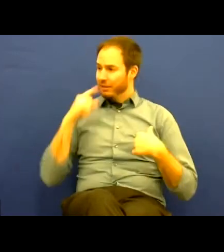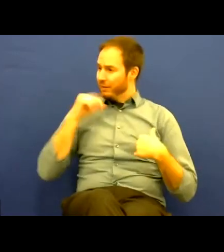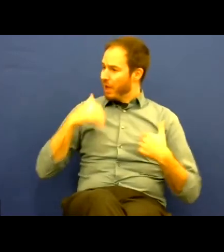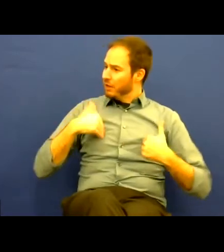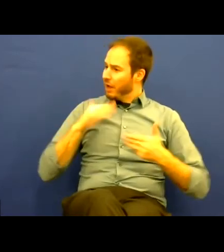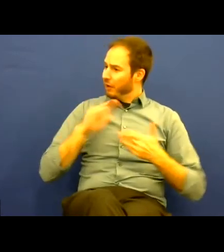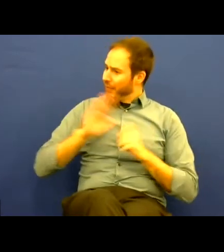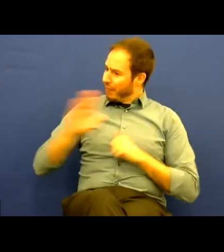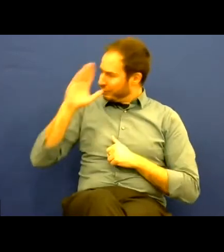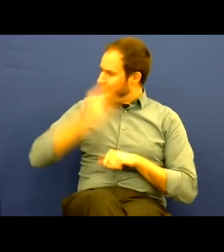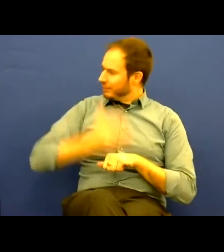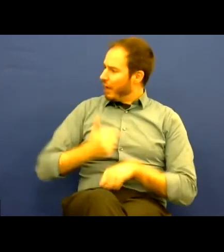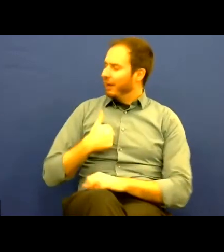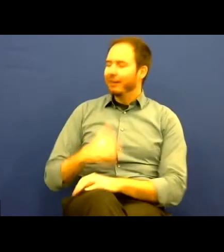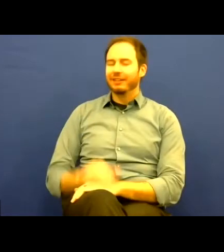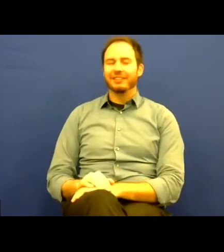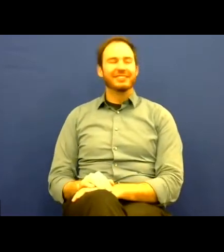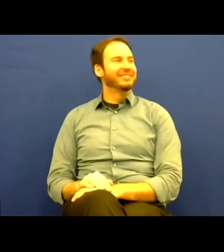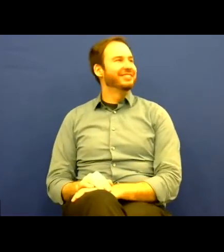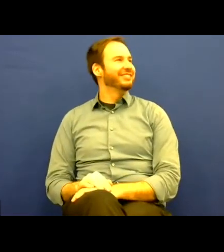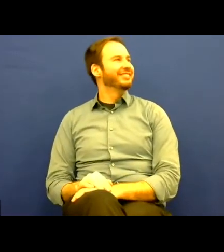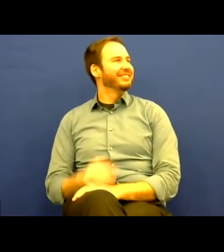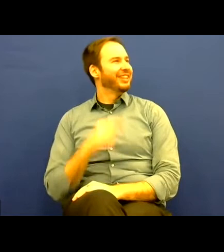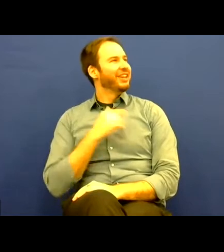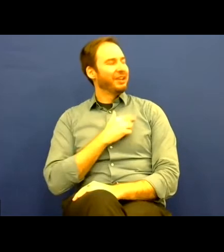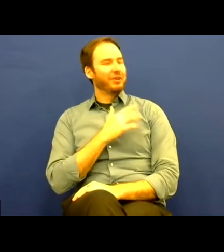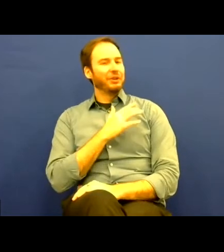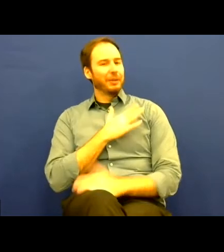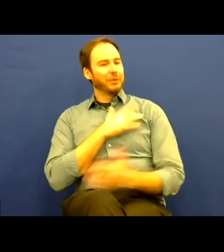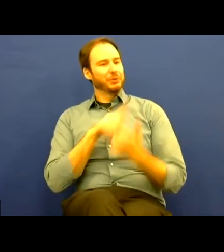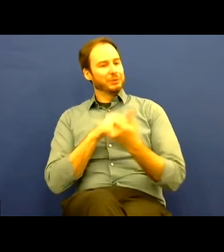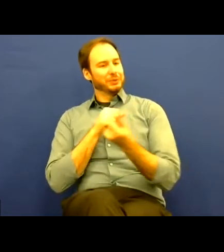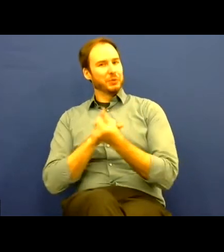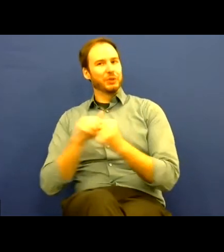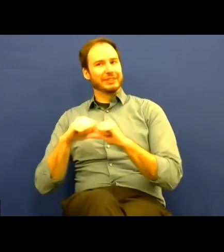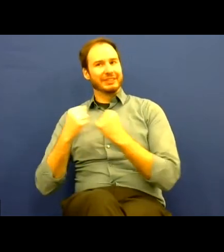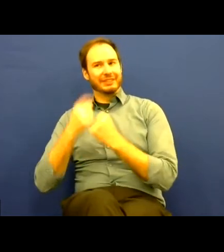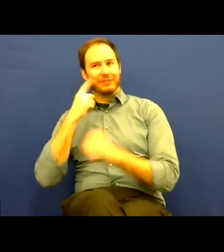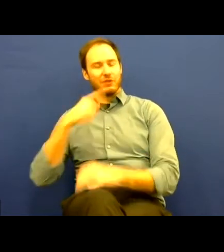He's part of our team, but yeah, Ryan Hirsch.